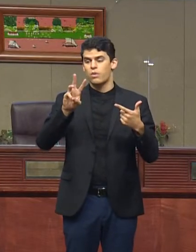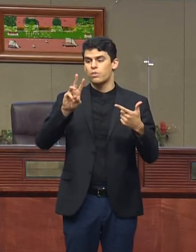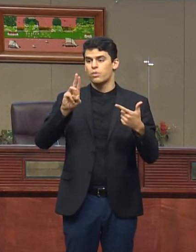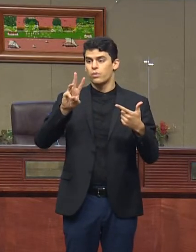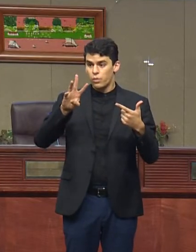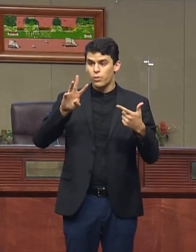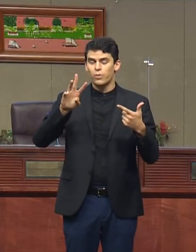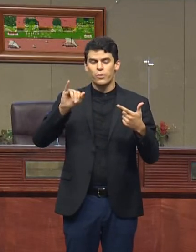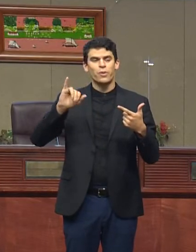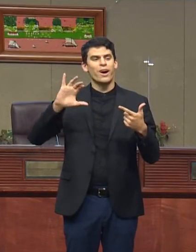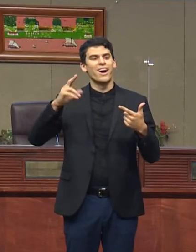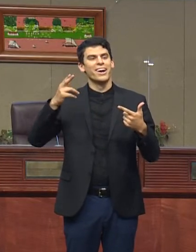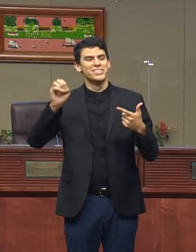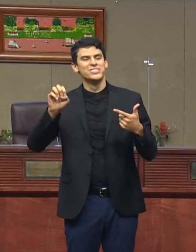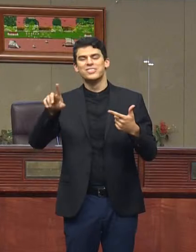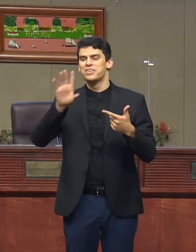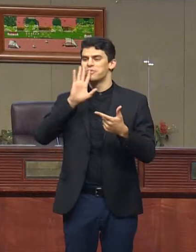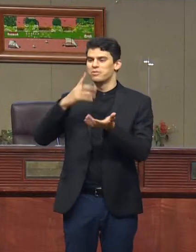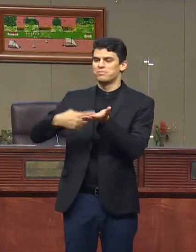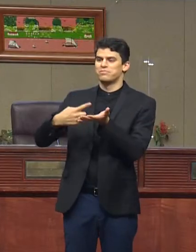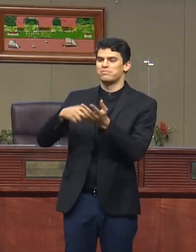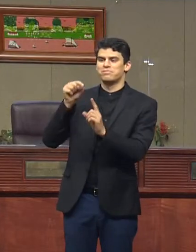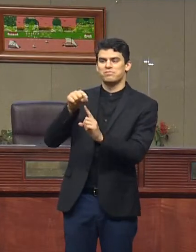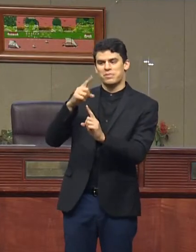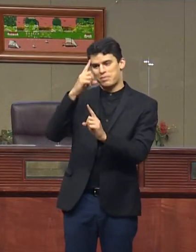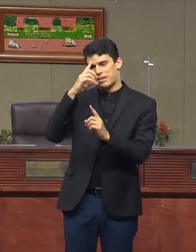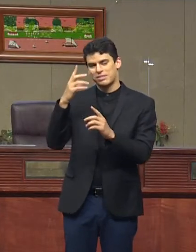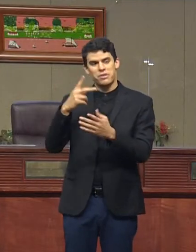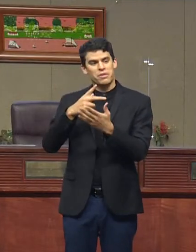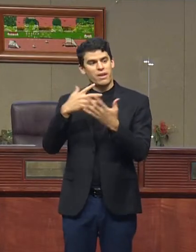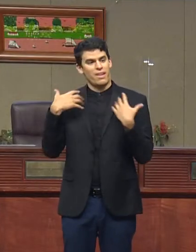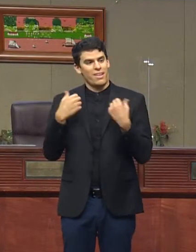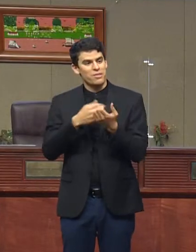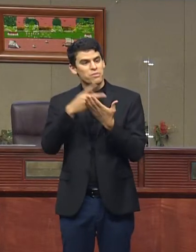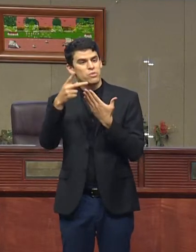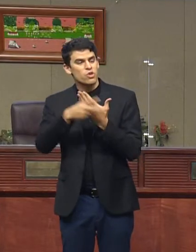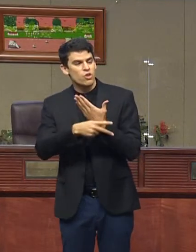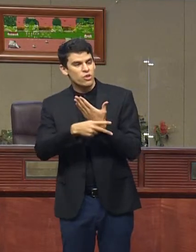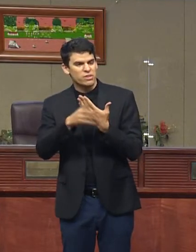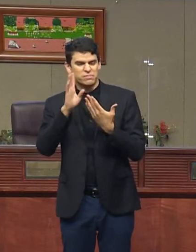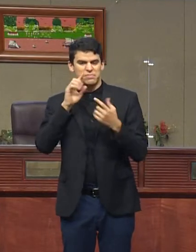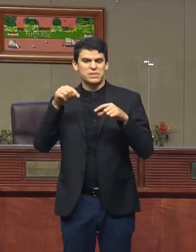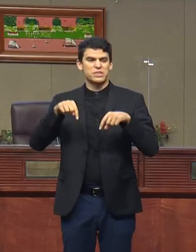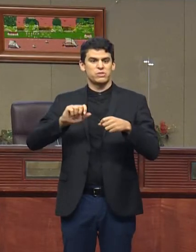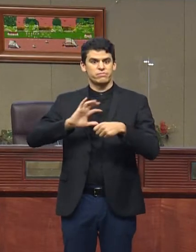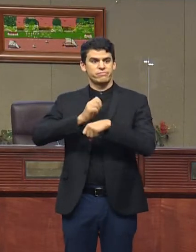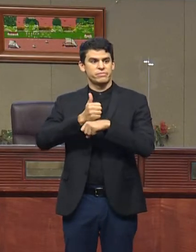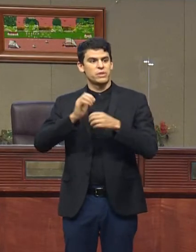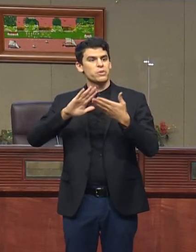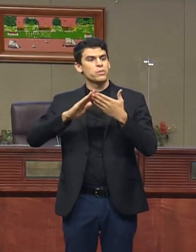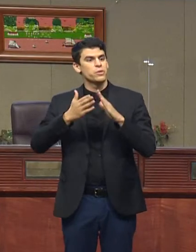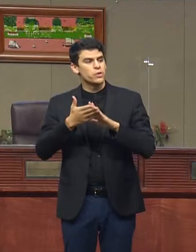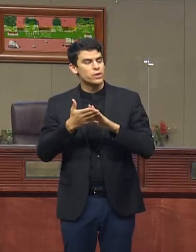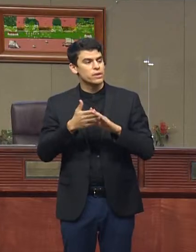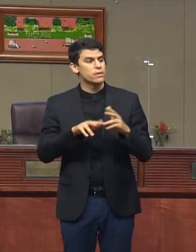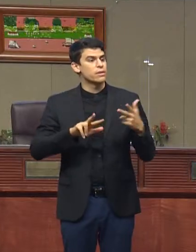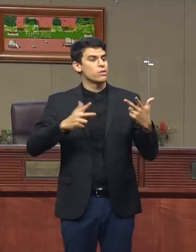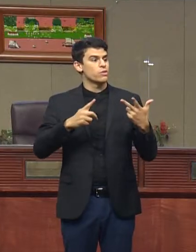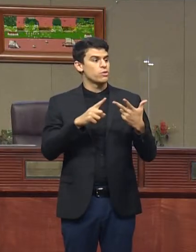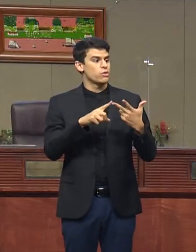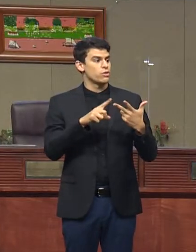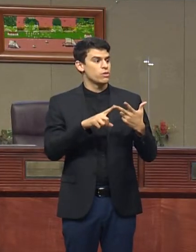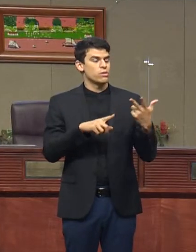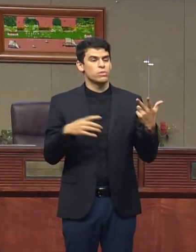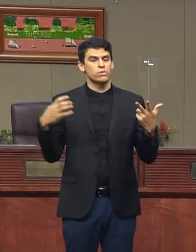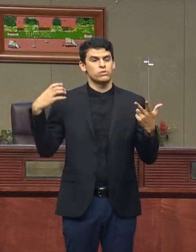a mental health program that we'll be engaging in here within the community. And we have Battalion